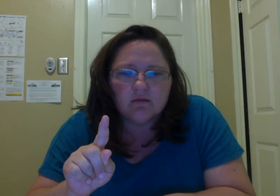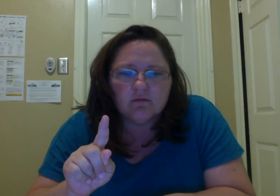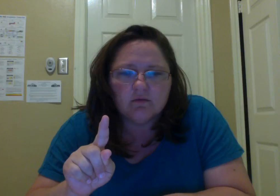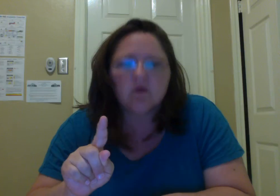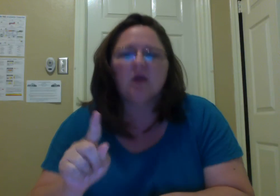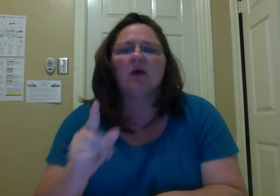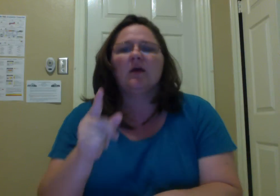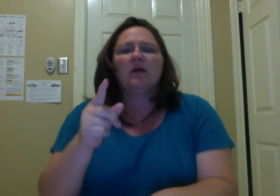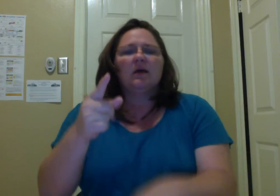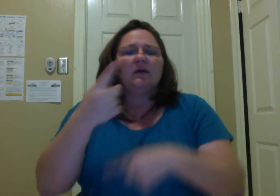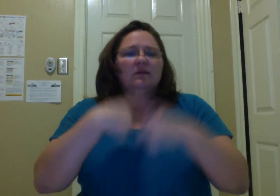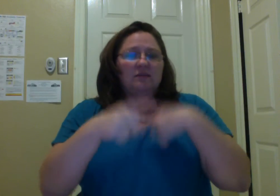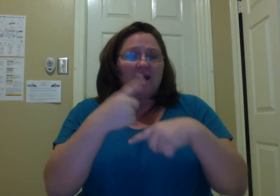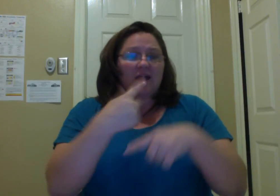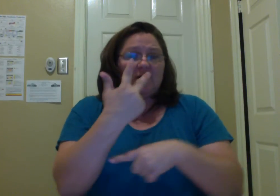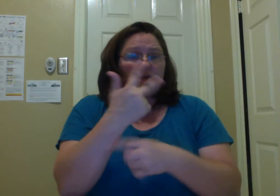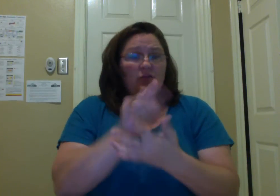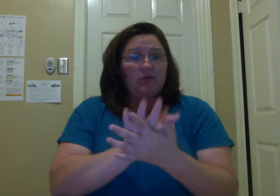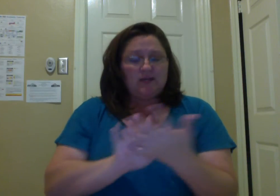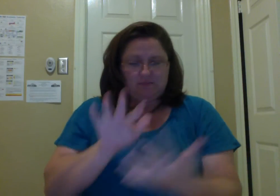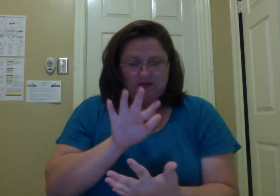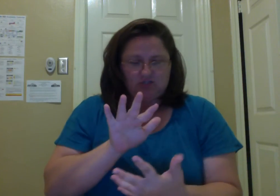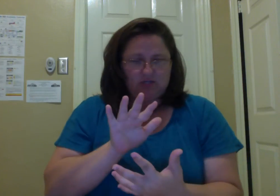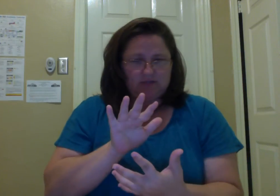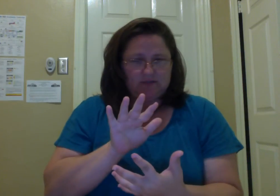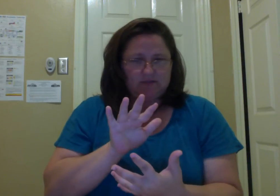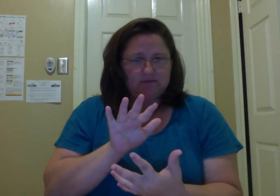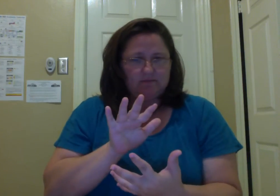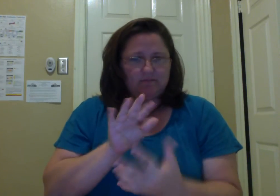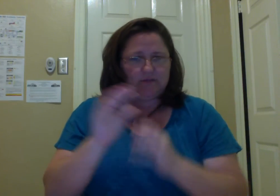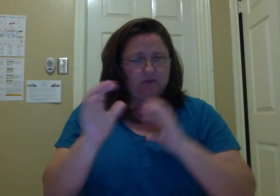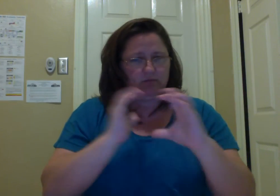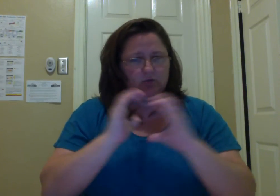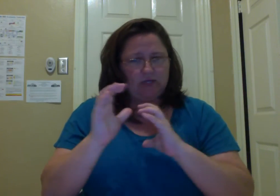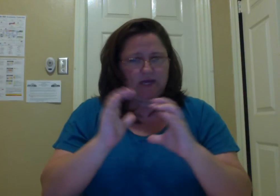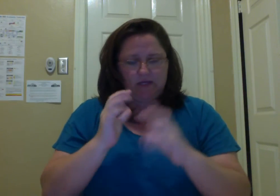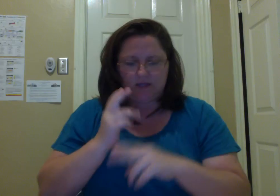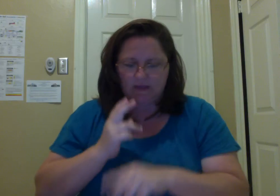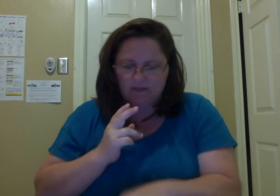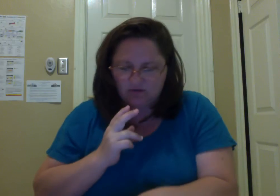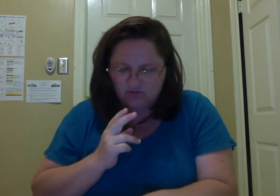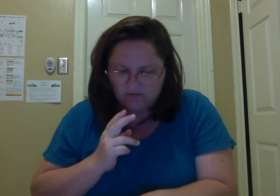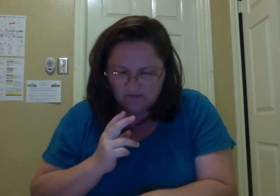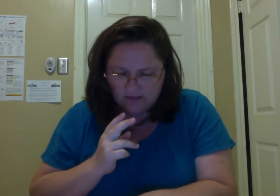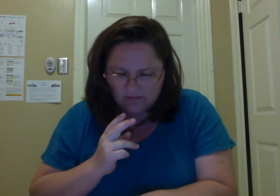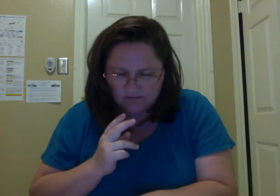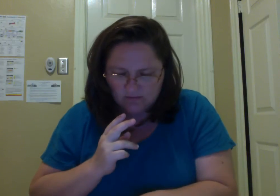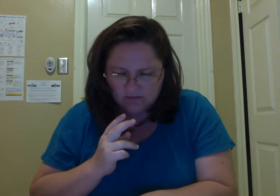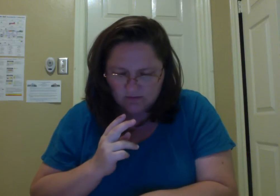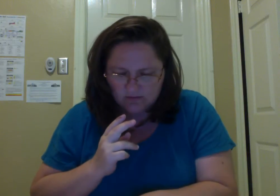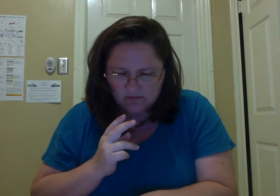to sign 3 dimensions to communicate. And then she says,